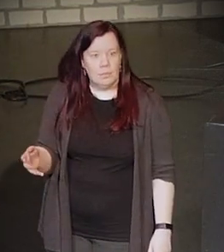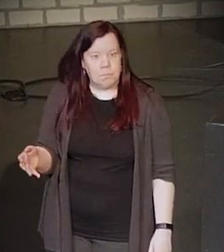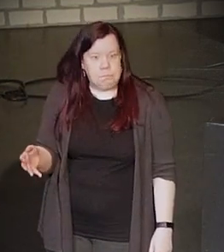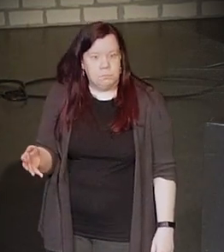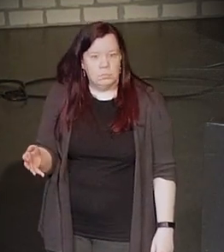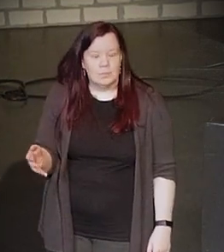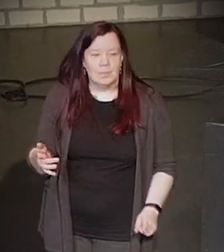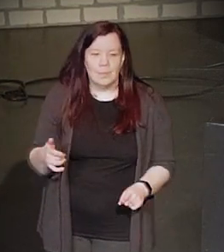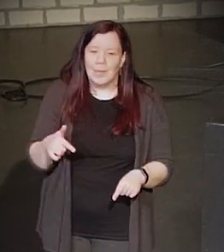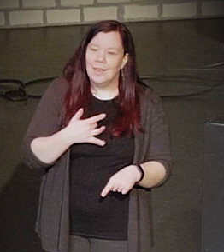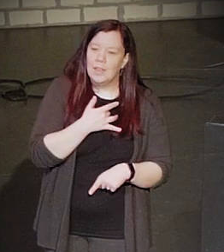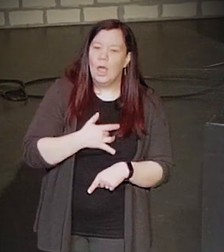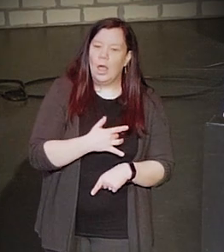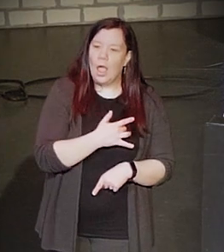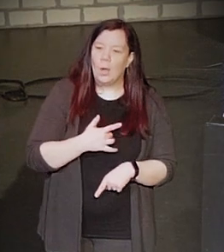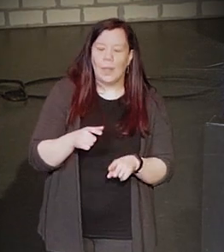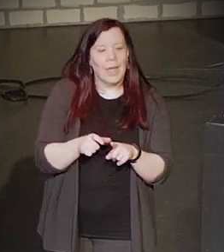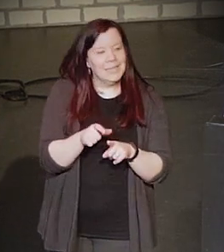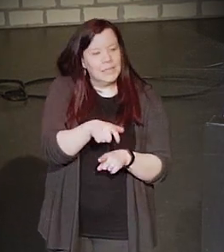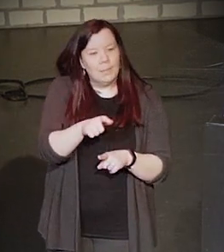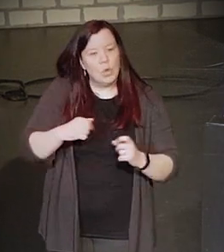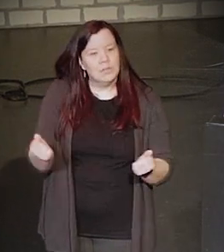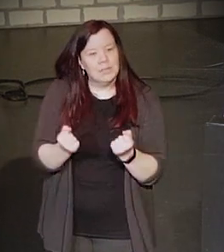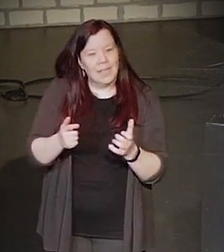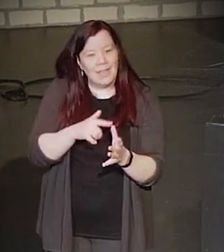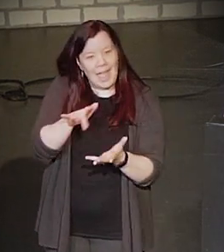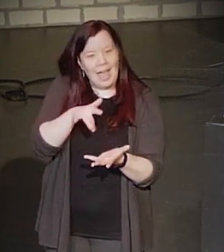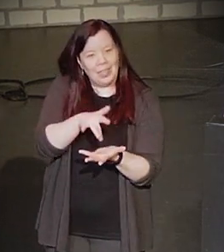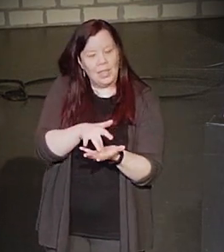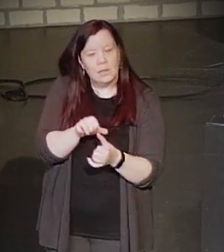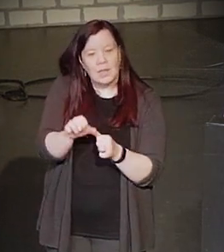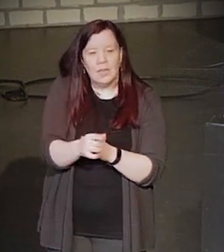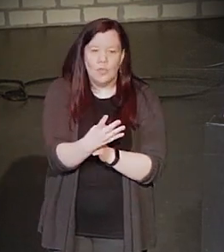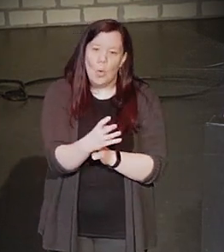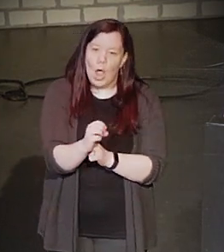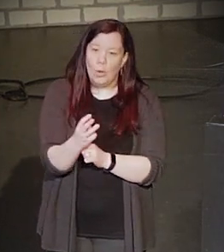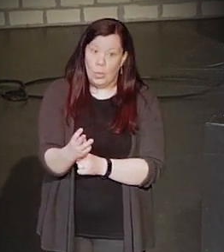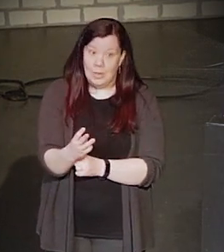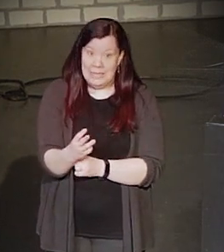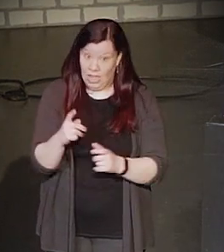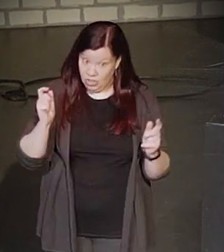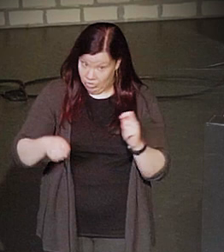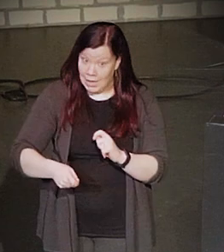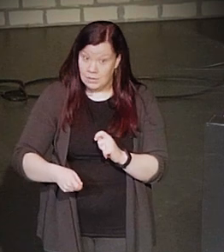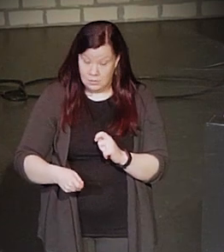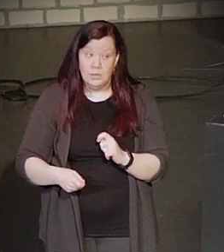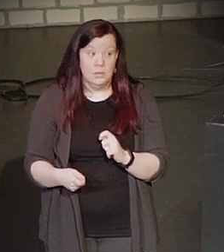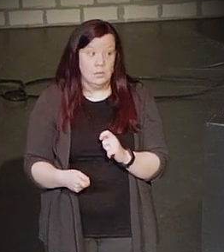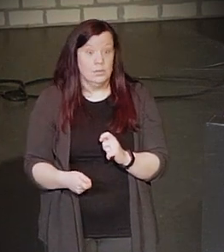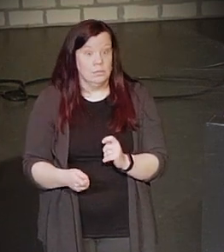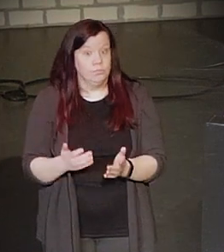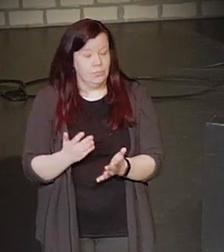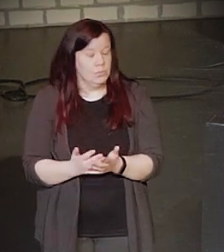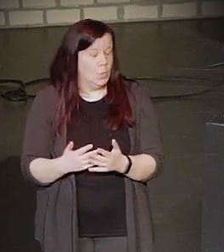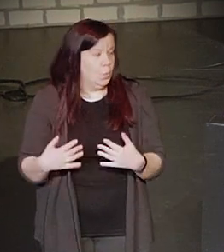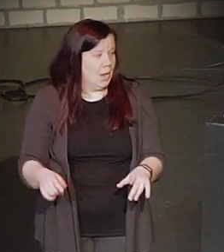This oath and the democracy of Athens post 403, when I say it was changed, it